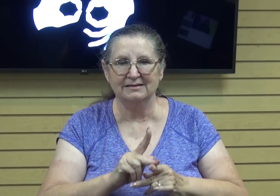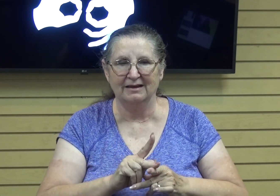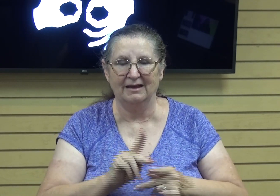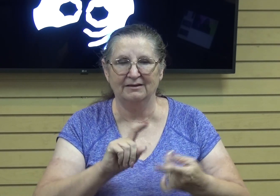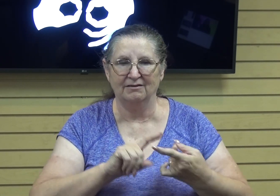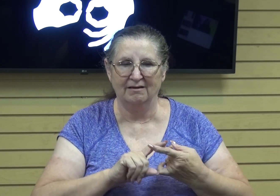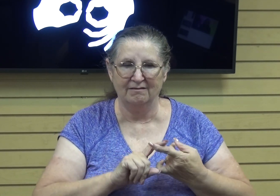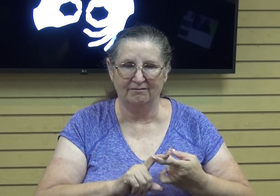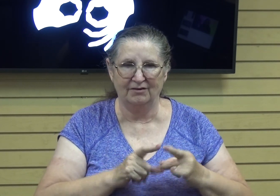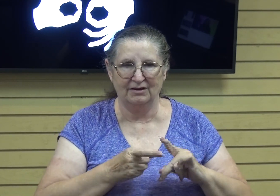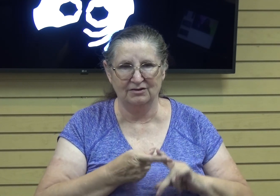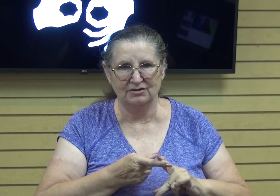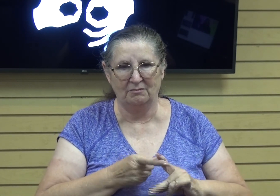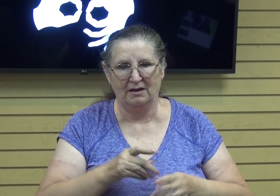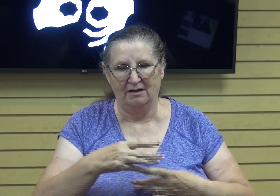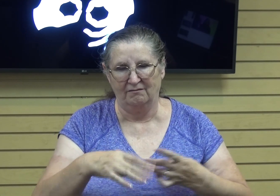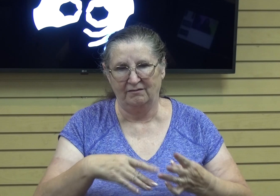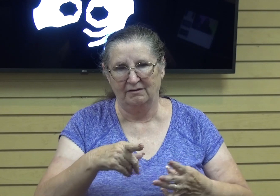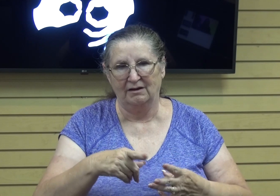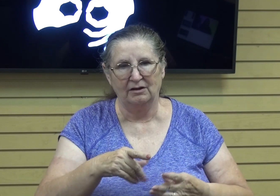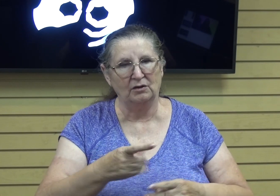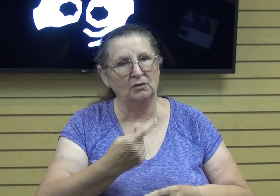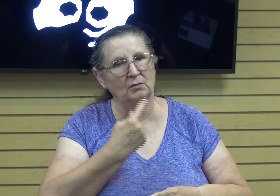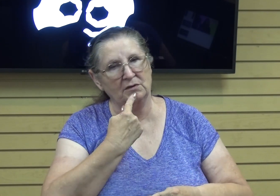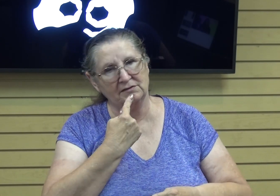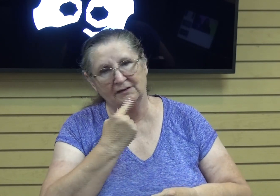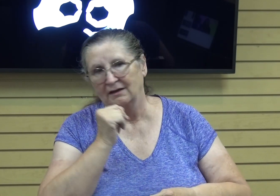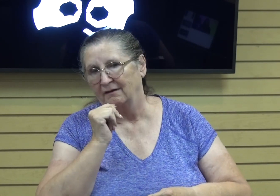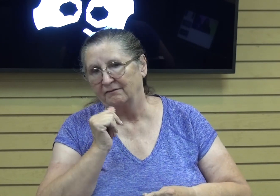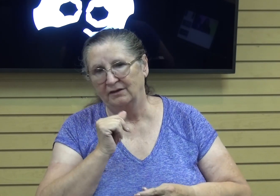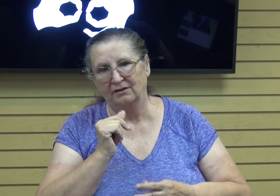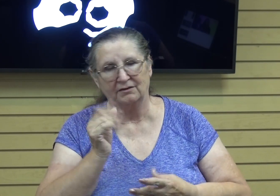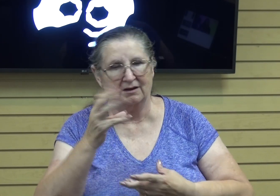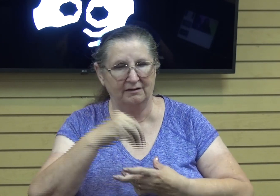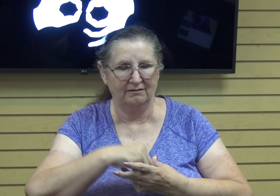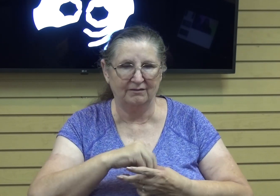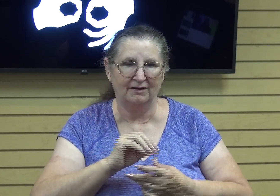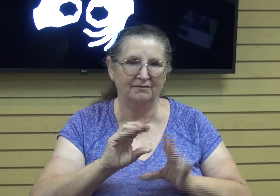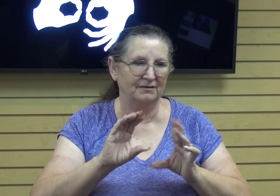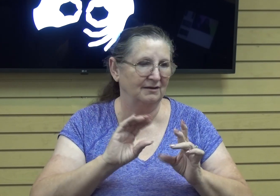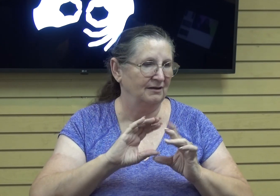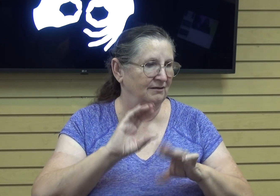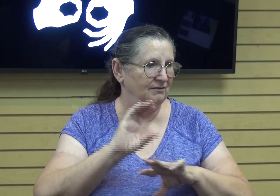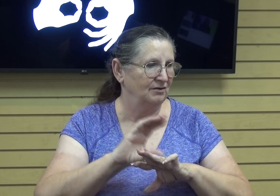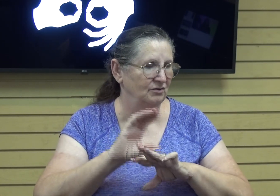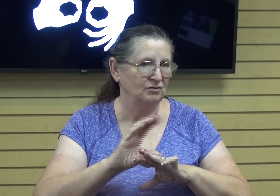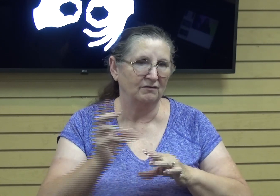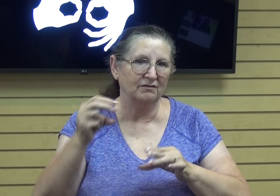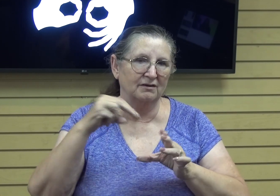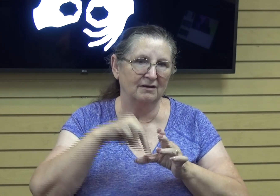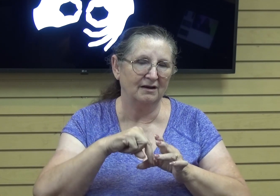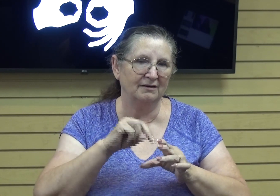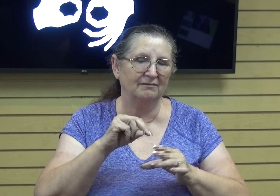of fellowship that you are missing if you're not part of this congregation, if you're not plugged in. This is a very good one.